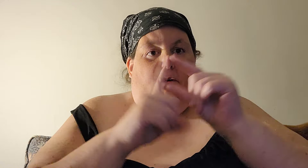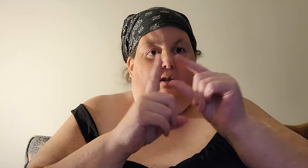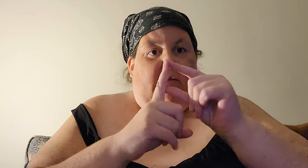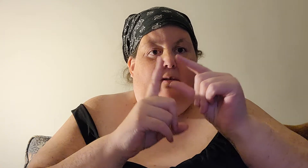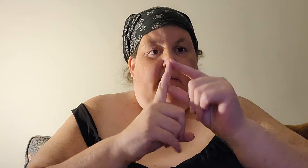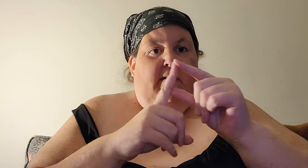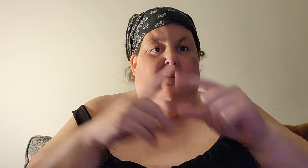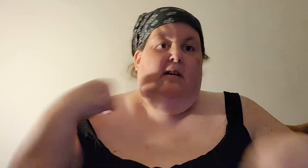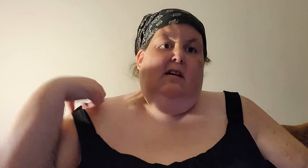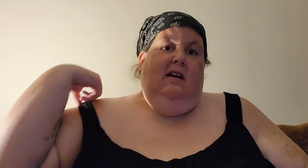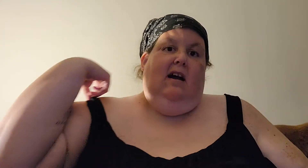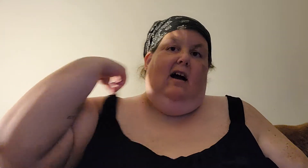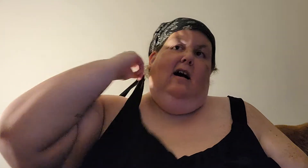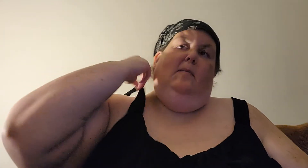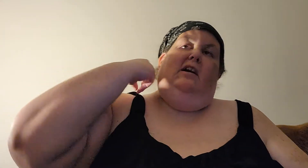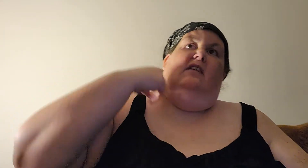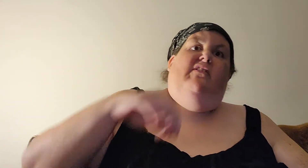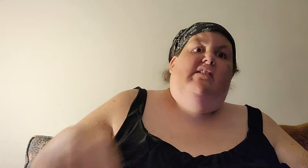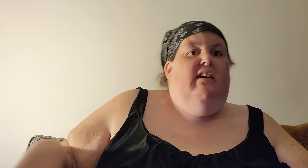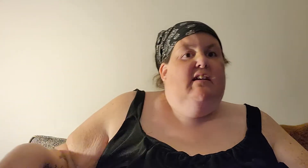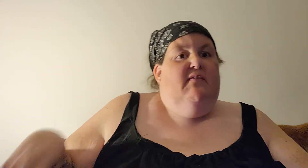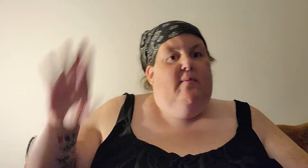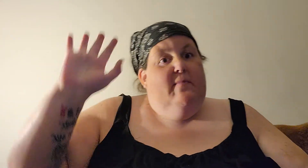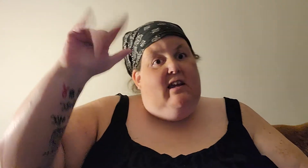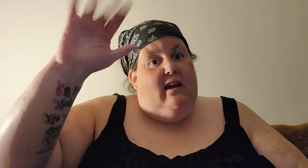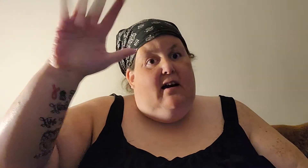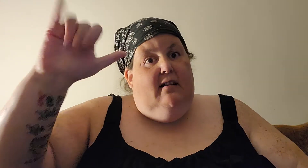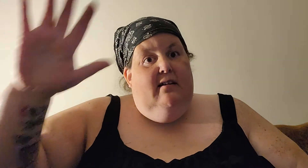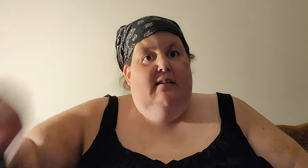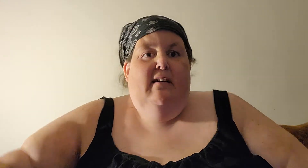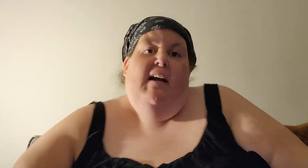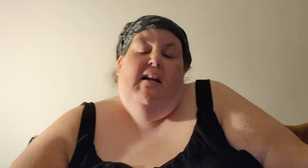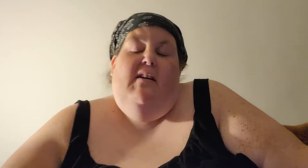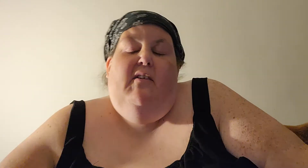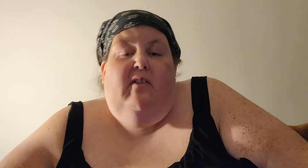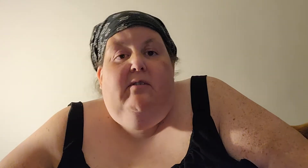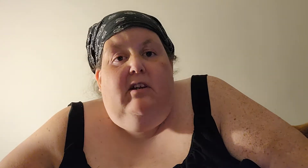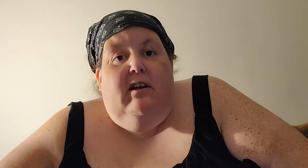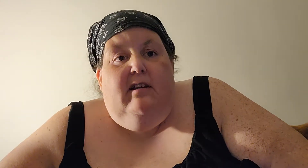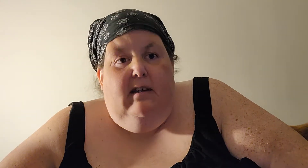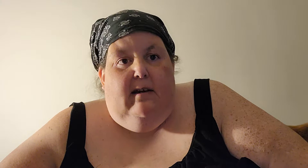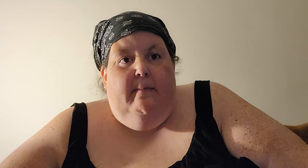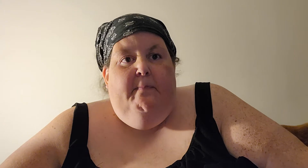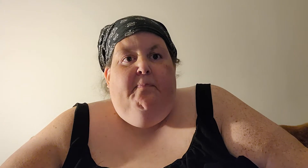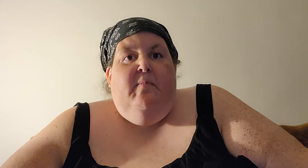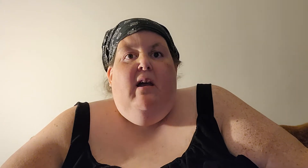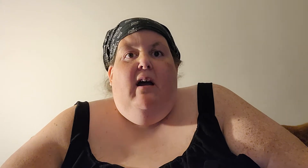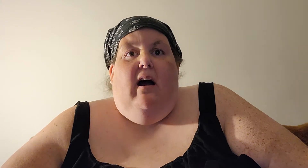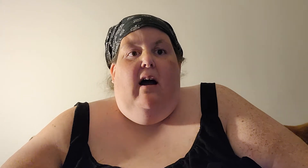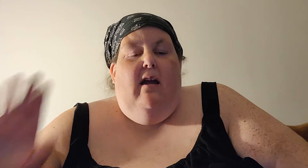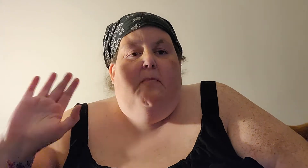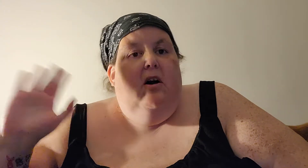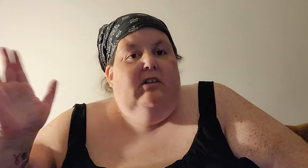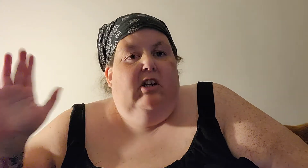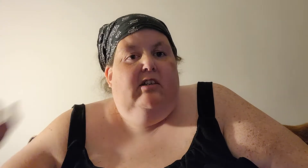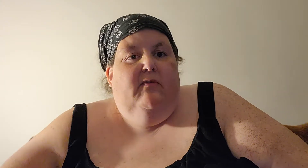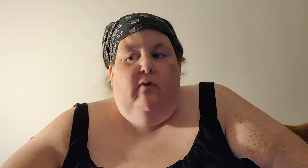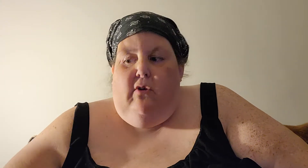words. I got this idea from Miguel, and I thought that was a good idea. I apologize